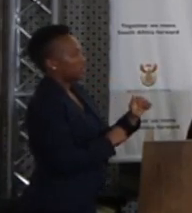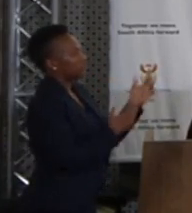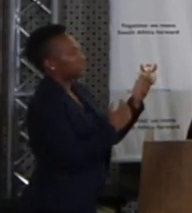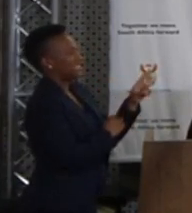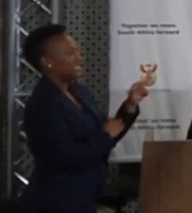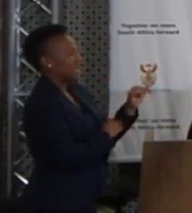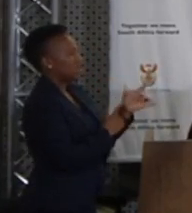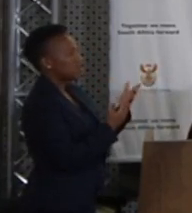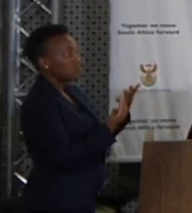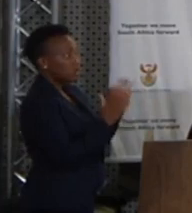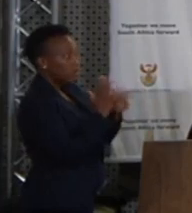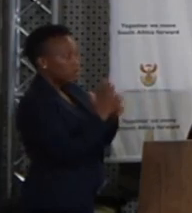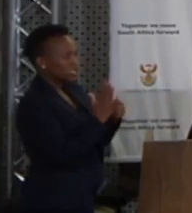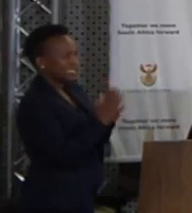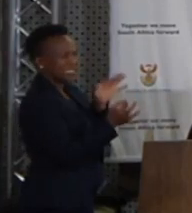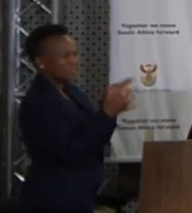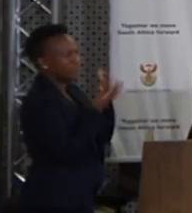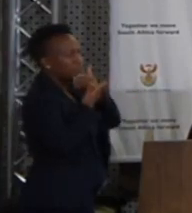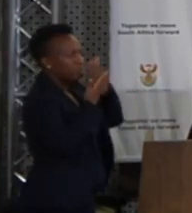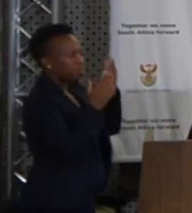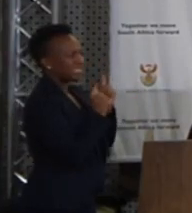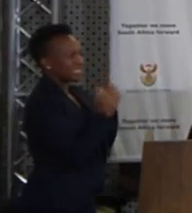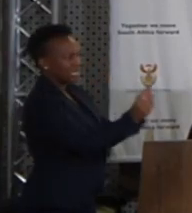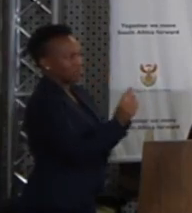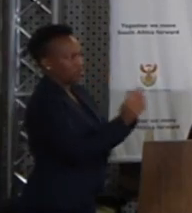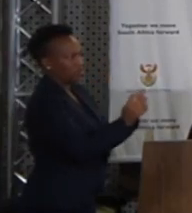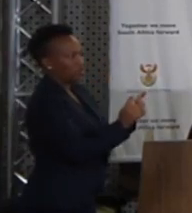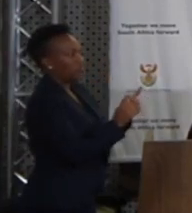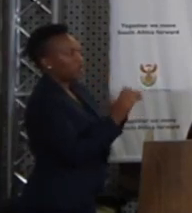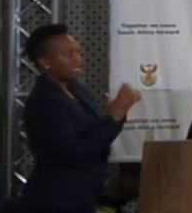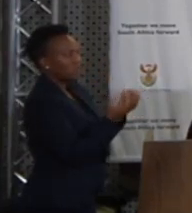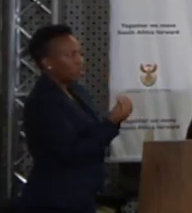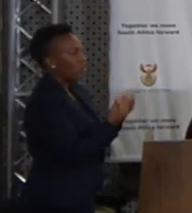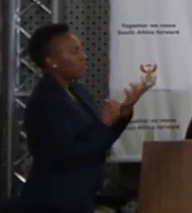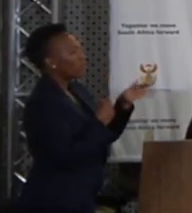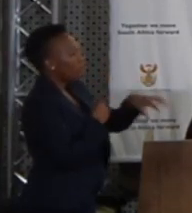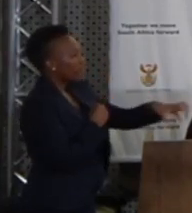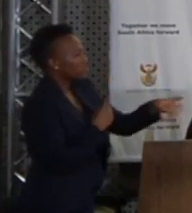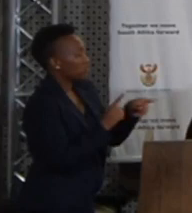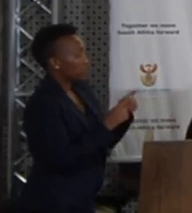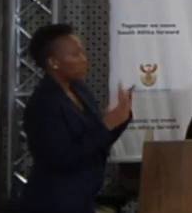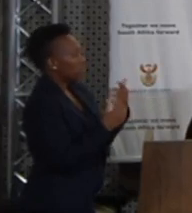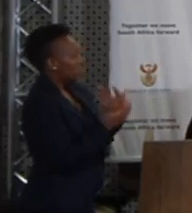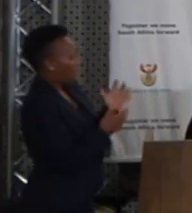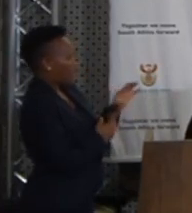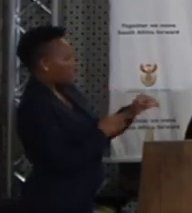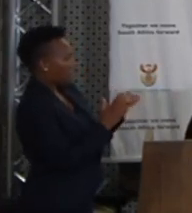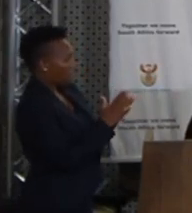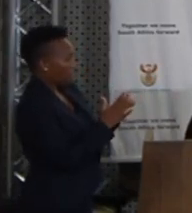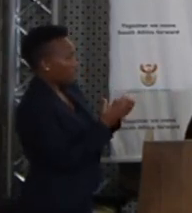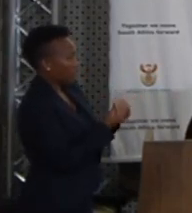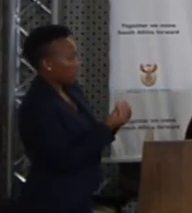regulations gazetted today, there is no specific mention of the transport of essential goods across provinces. Can essential goods